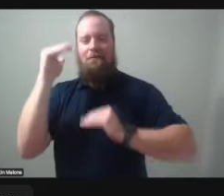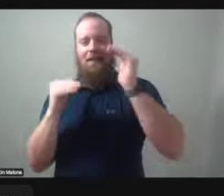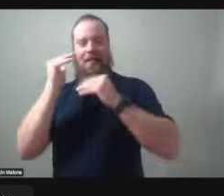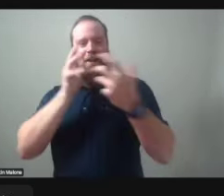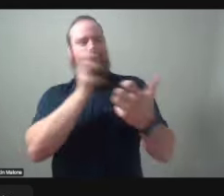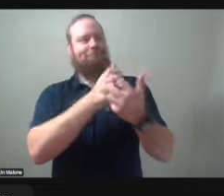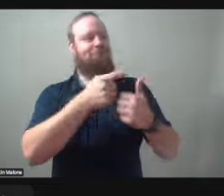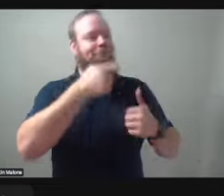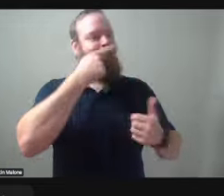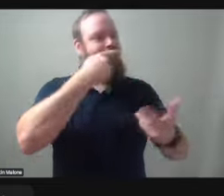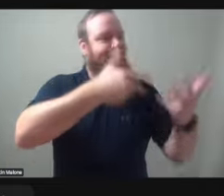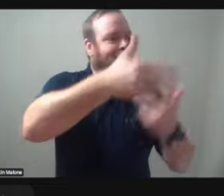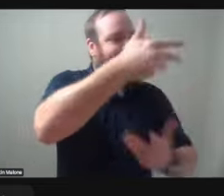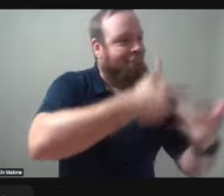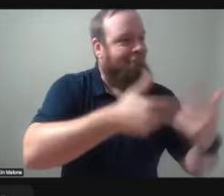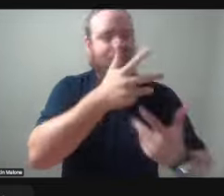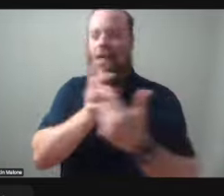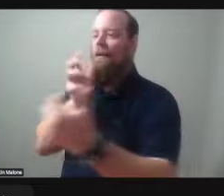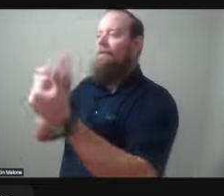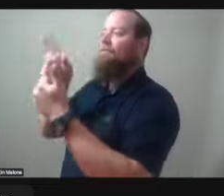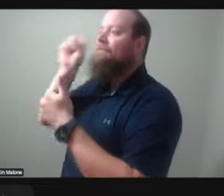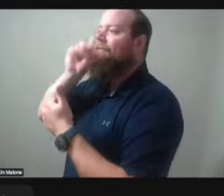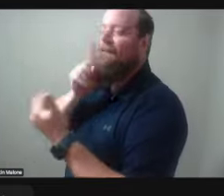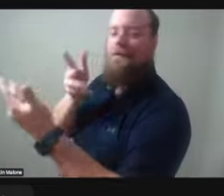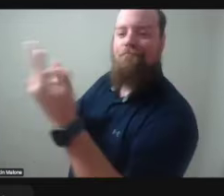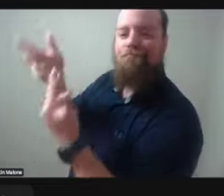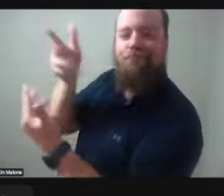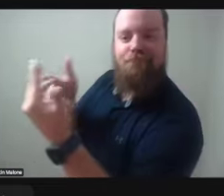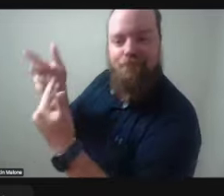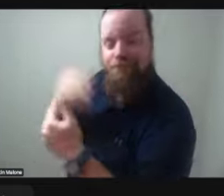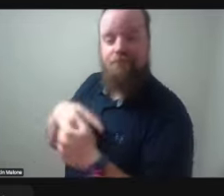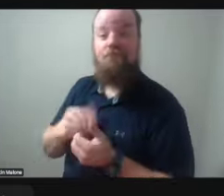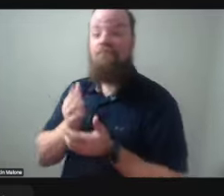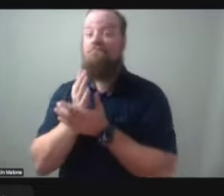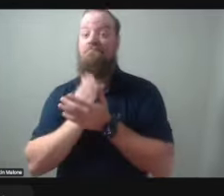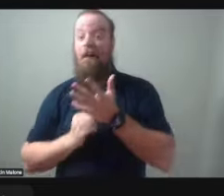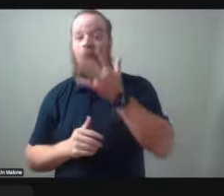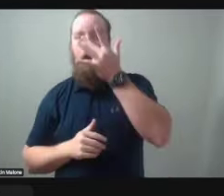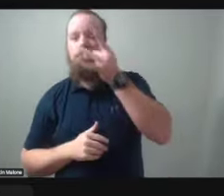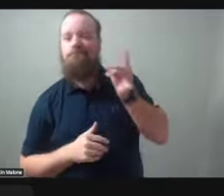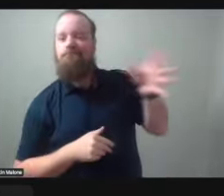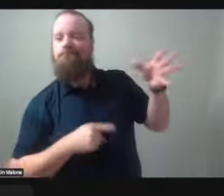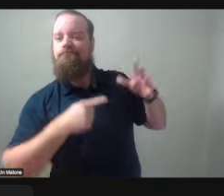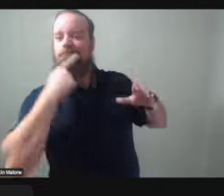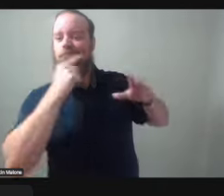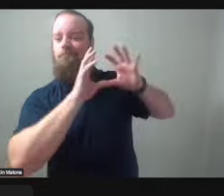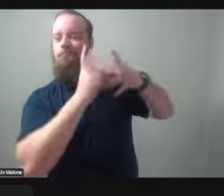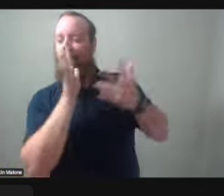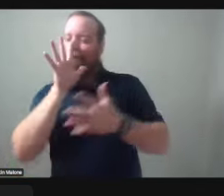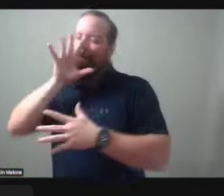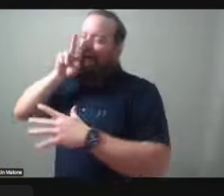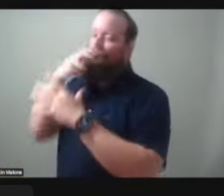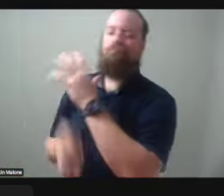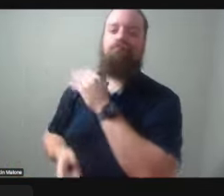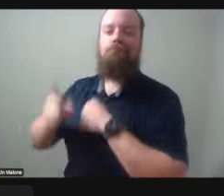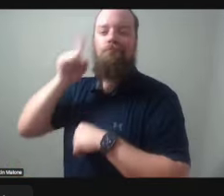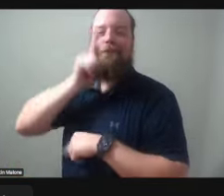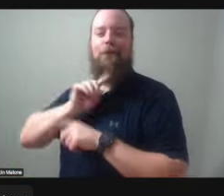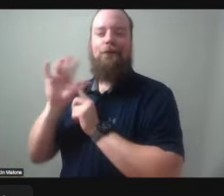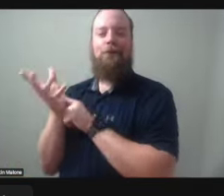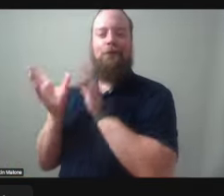Usually, those in hard of hearing with a slight hearing loss don't engage with the deaf community.